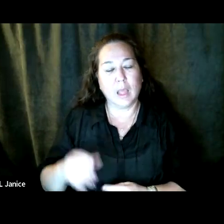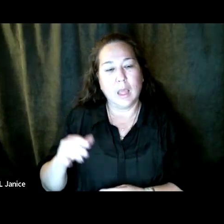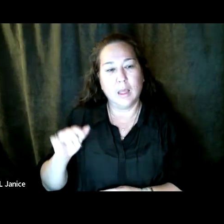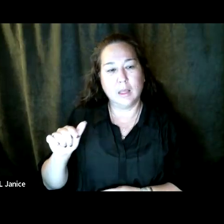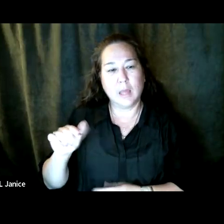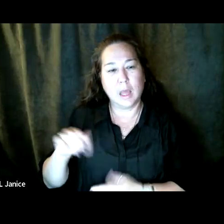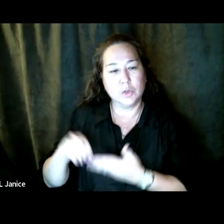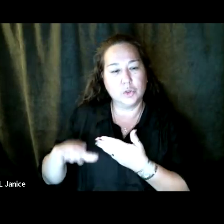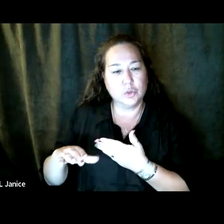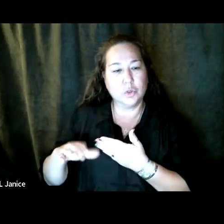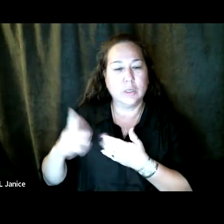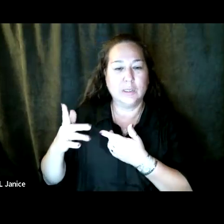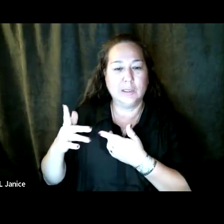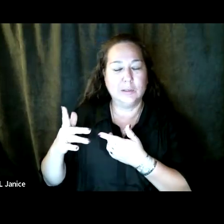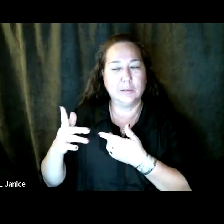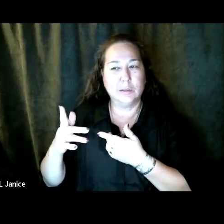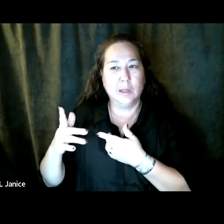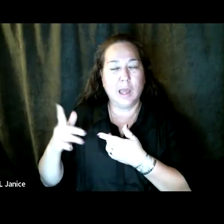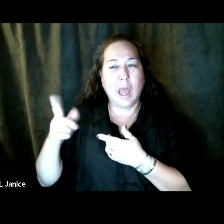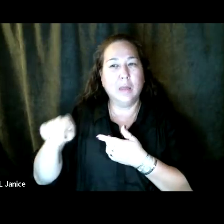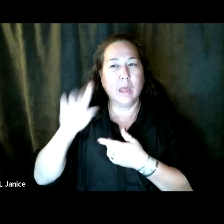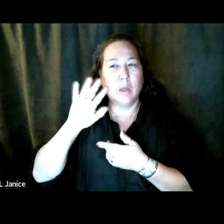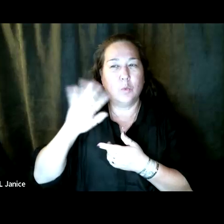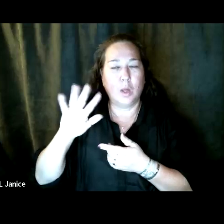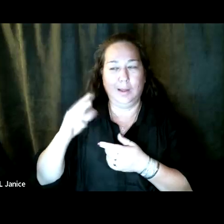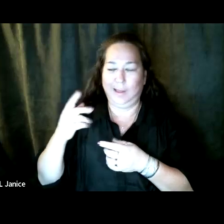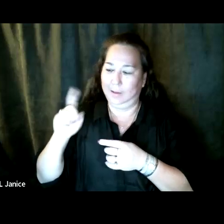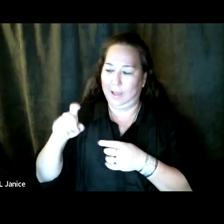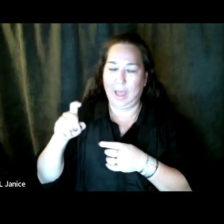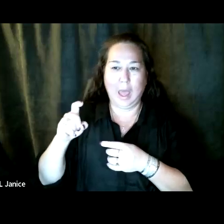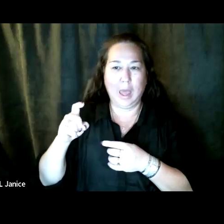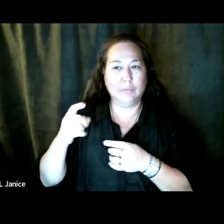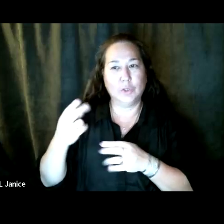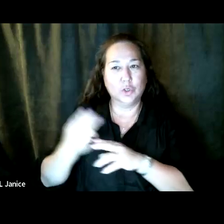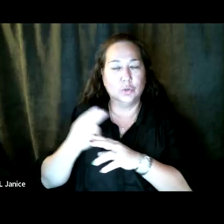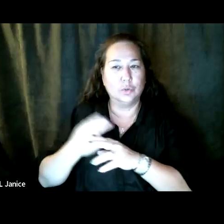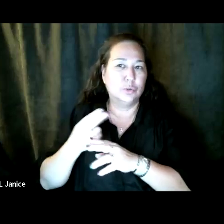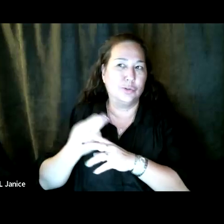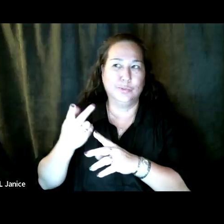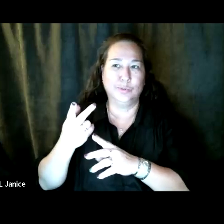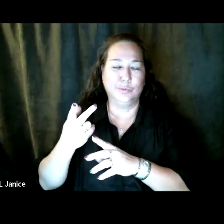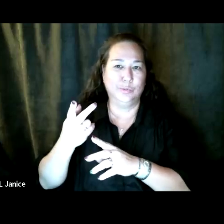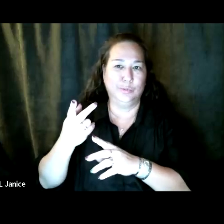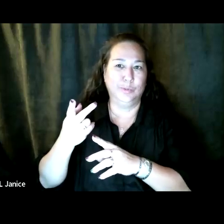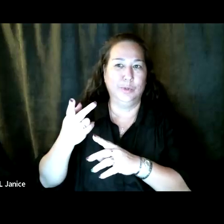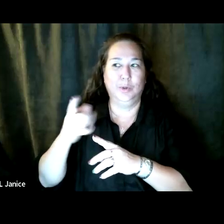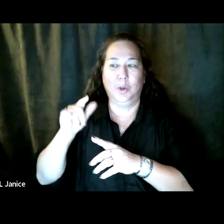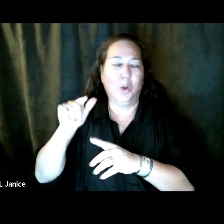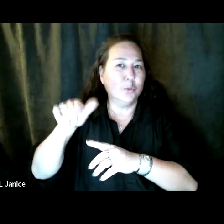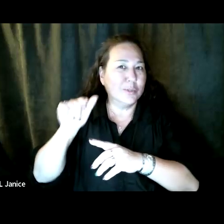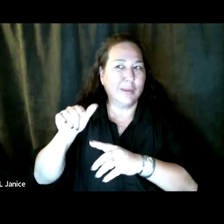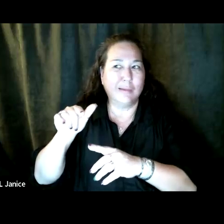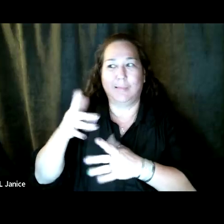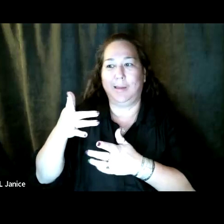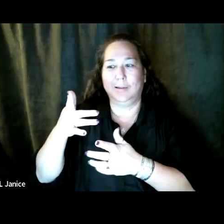be able to use their time wisely, not doing different things or getting in trouble. They'll be able to benefit themselves